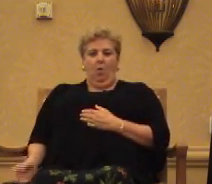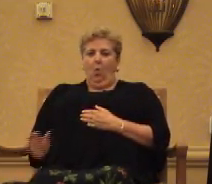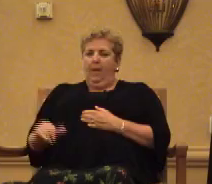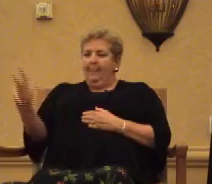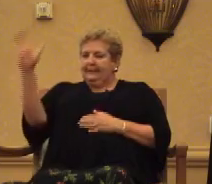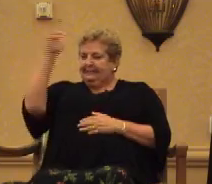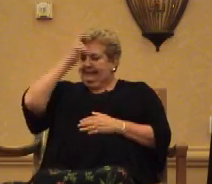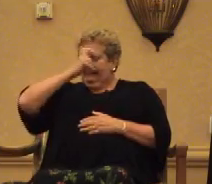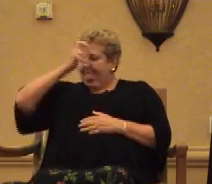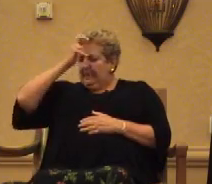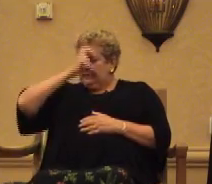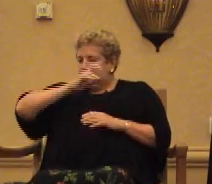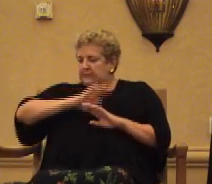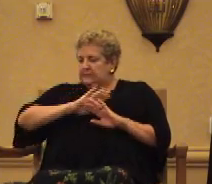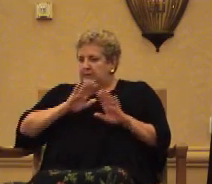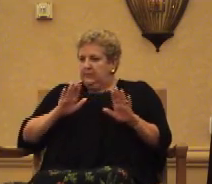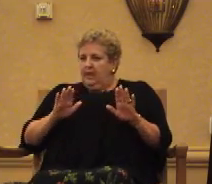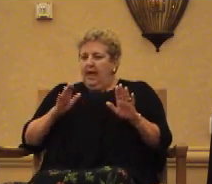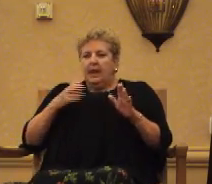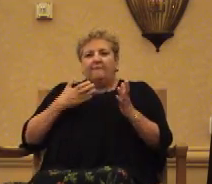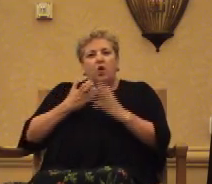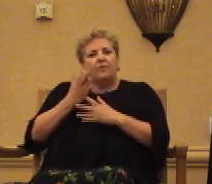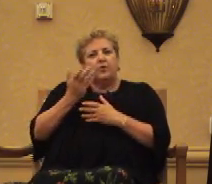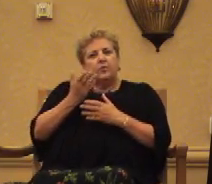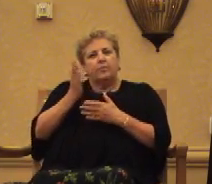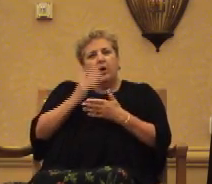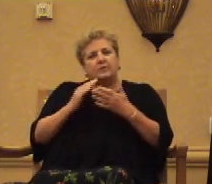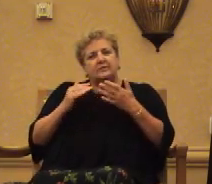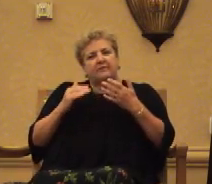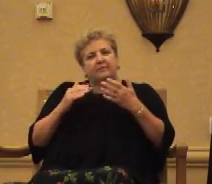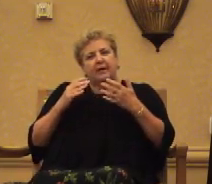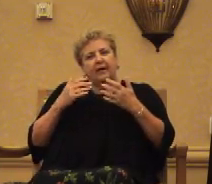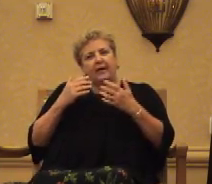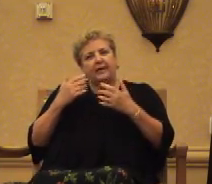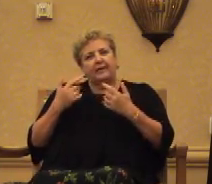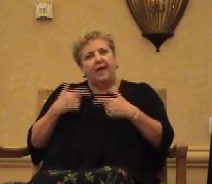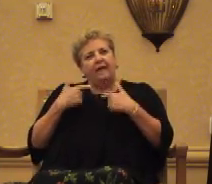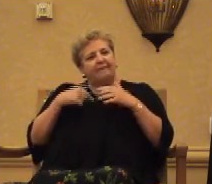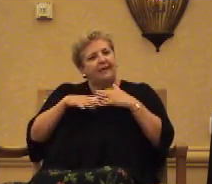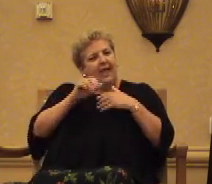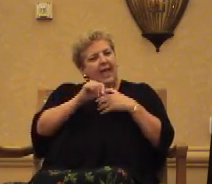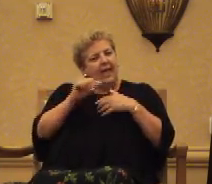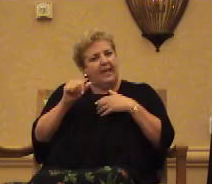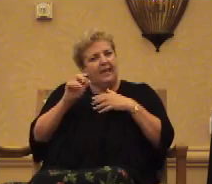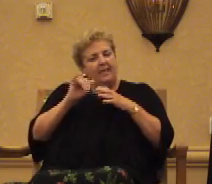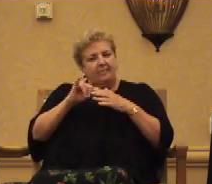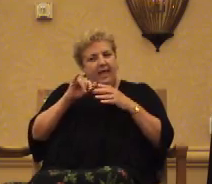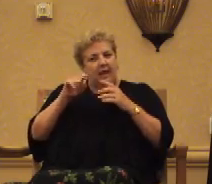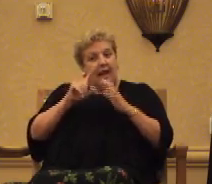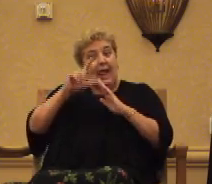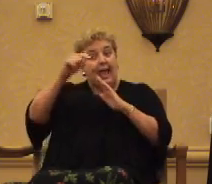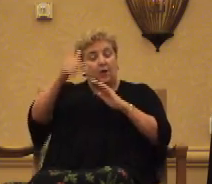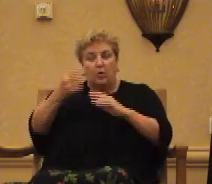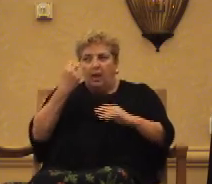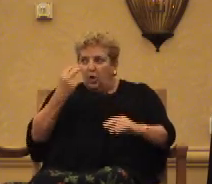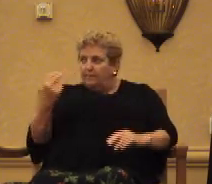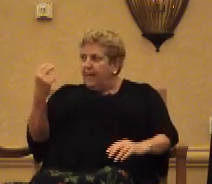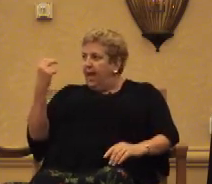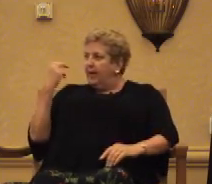gone through phases in Alcoholics Anonymous that I can only see in hindsight where my ego has taken